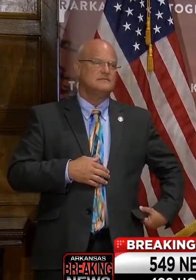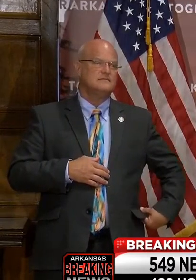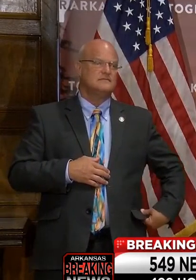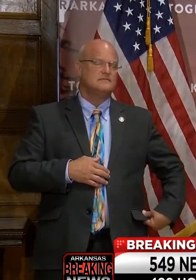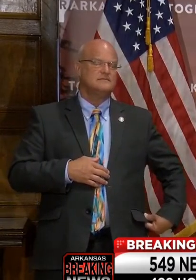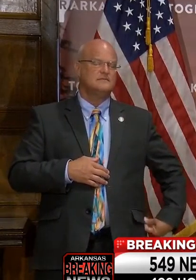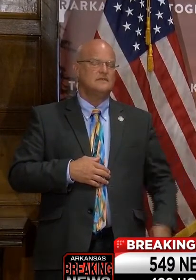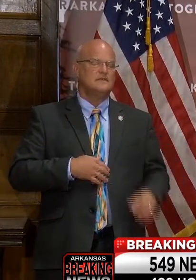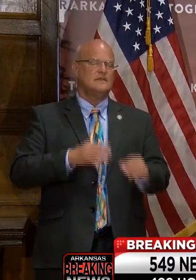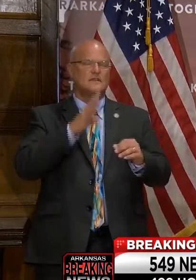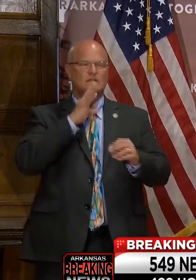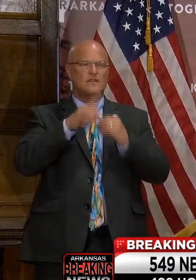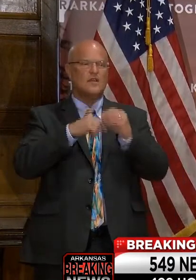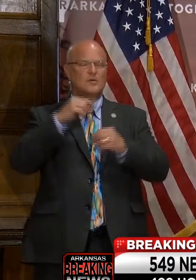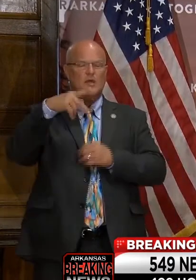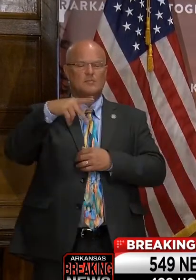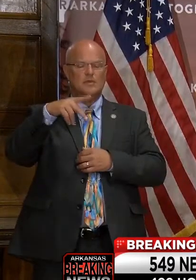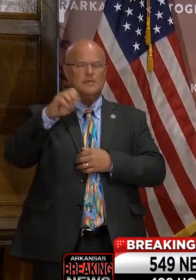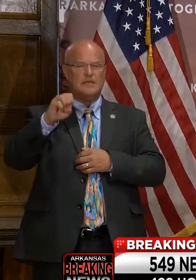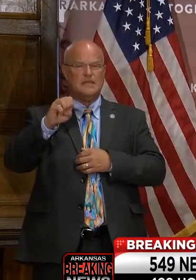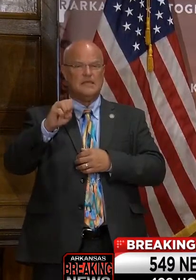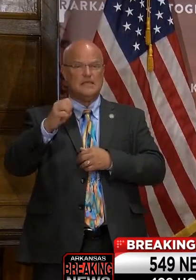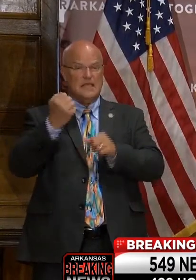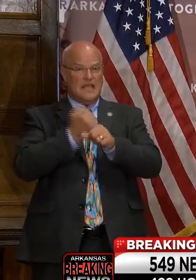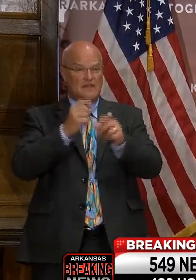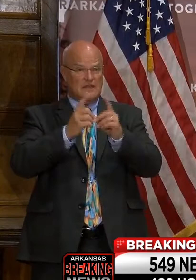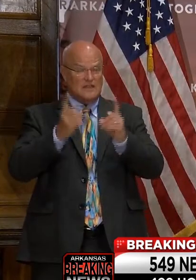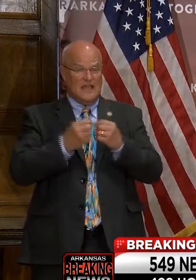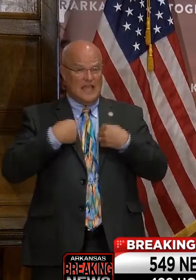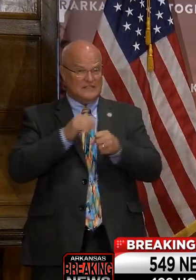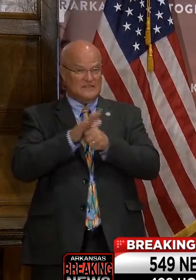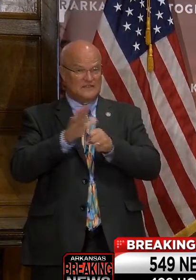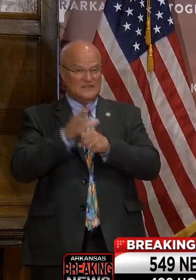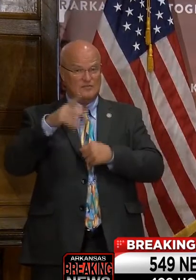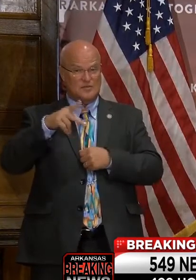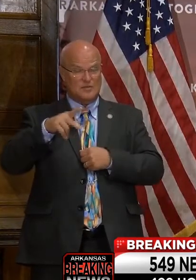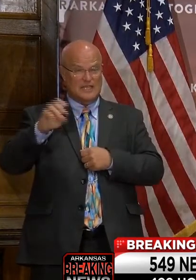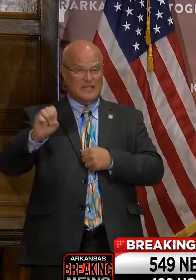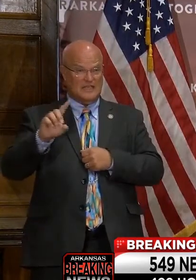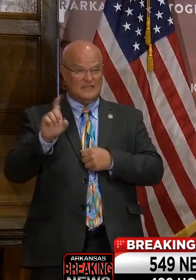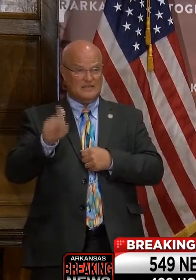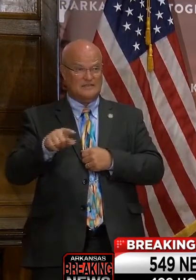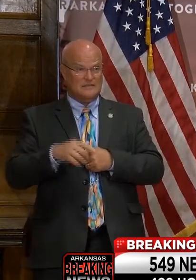You talked about PPE. Does every district have sufficient PPE?